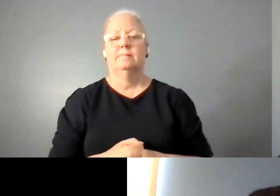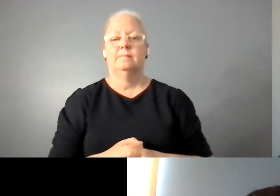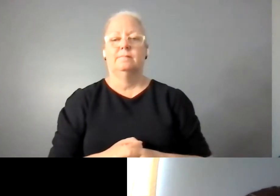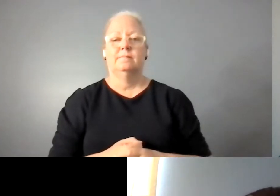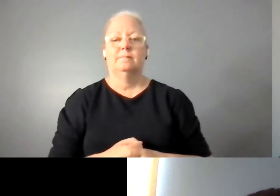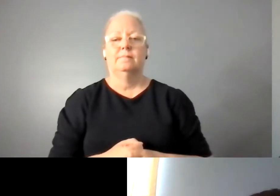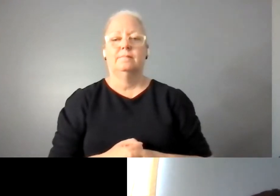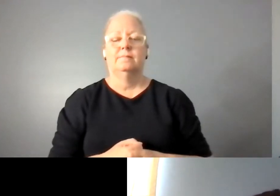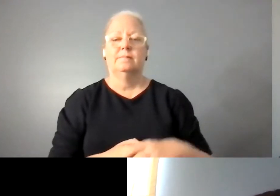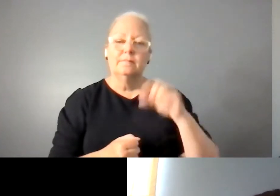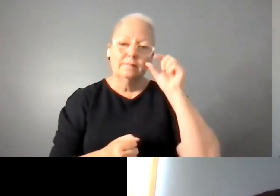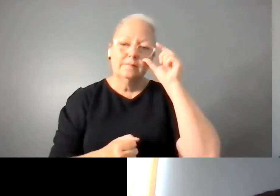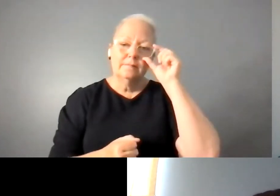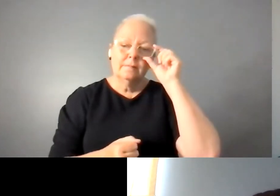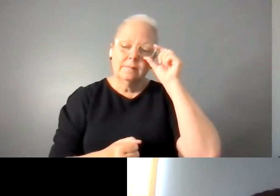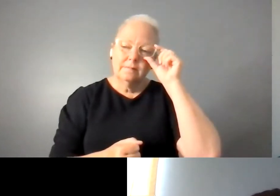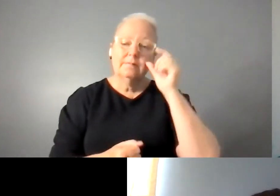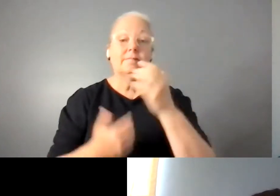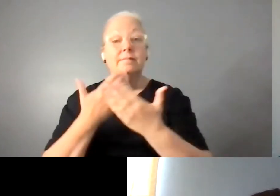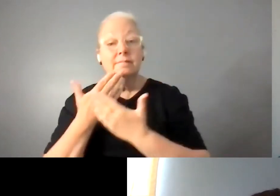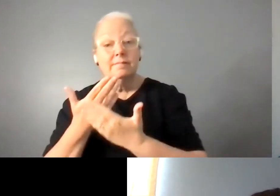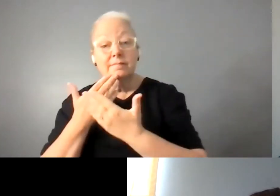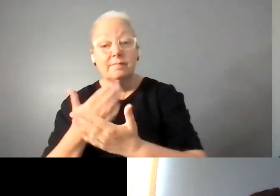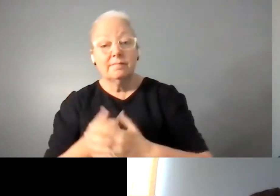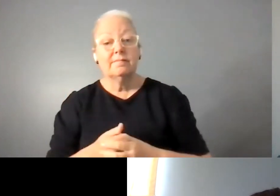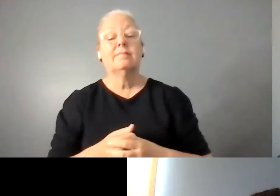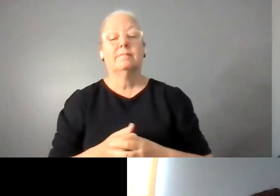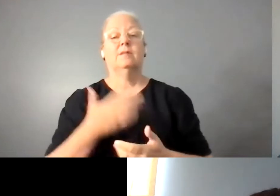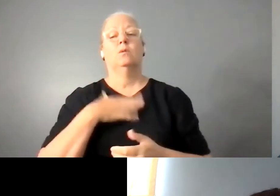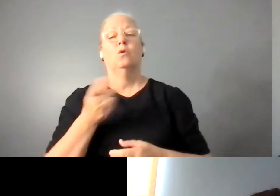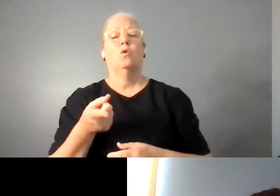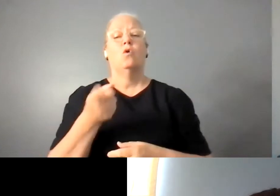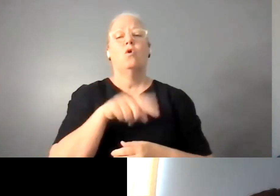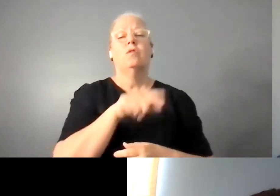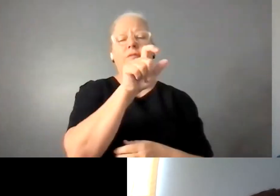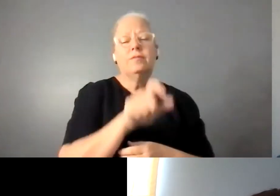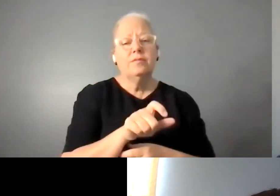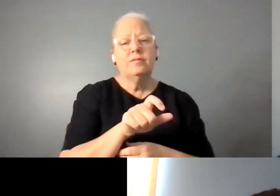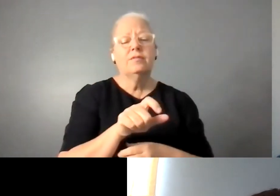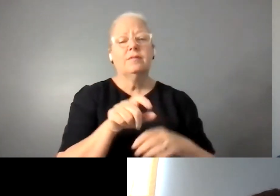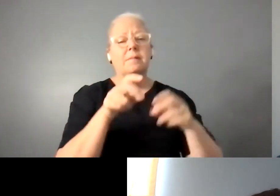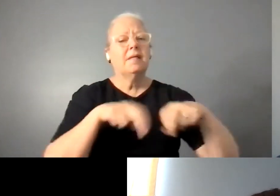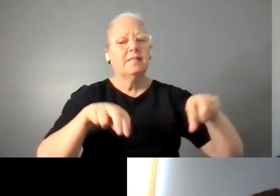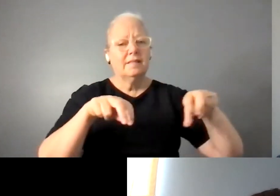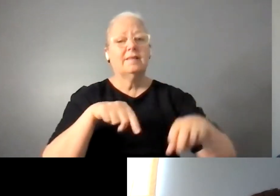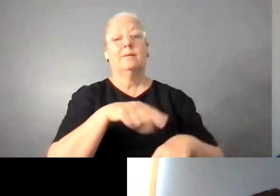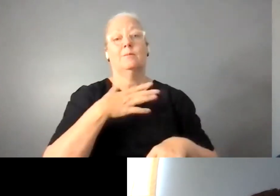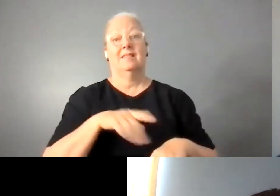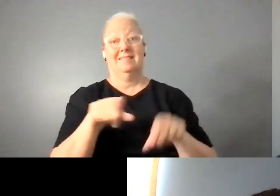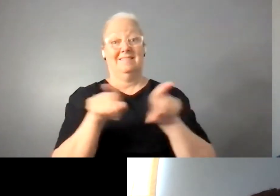Sorry, thank you so much, Nipora. Just we are going to our other panelists to respond the same questions, and then we